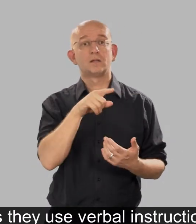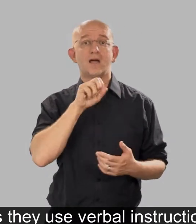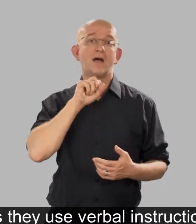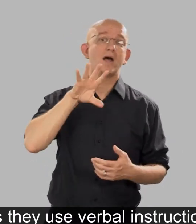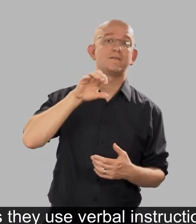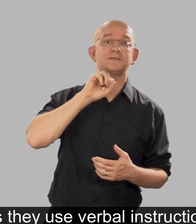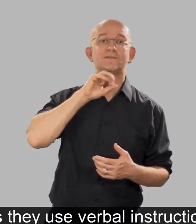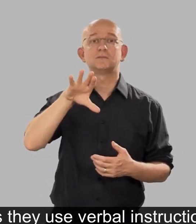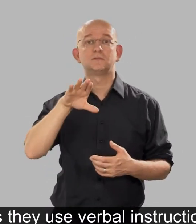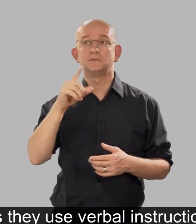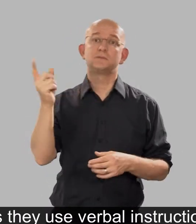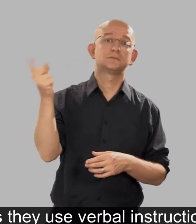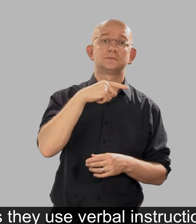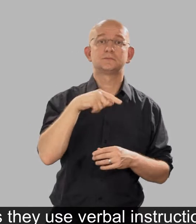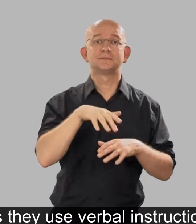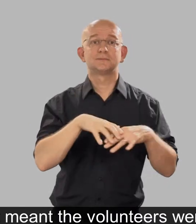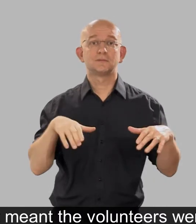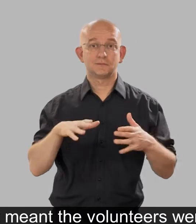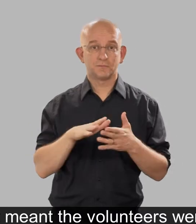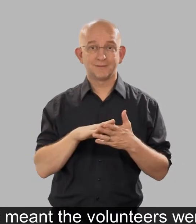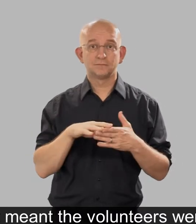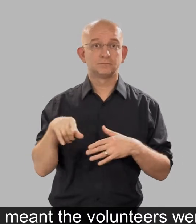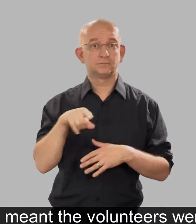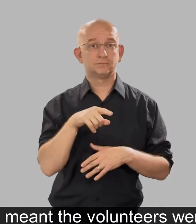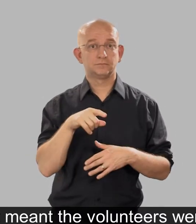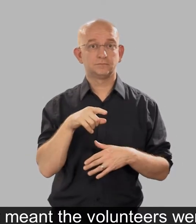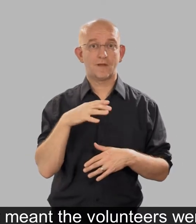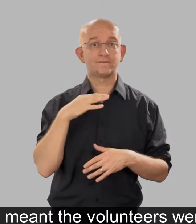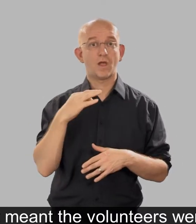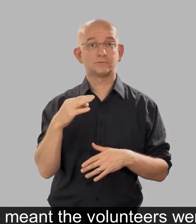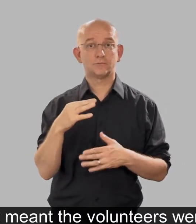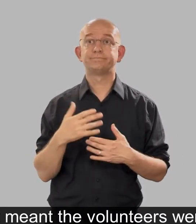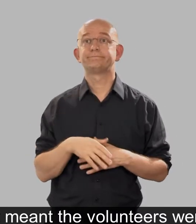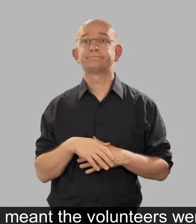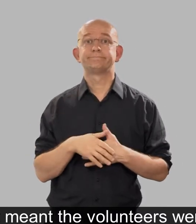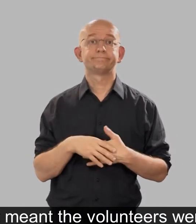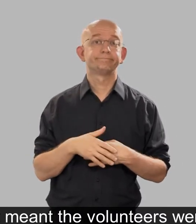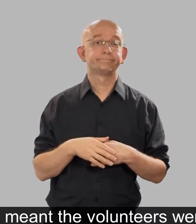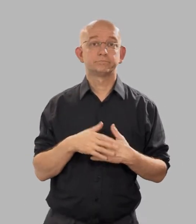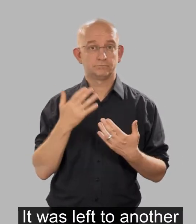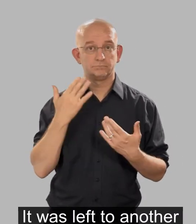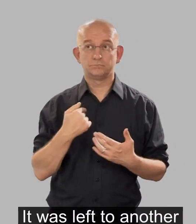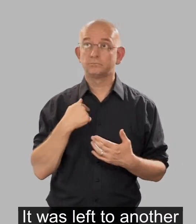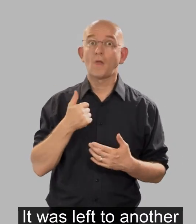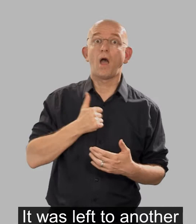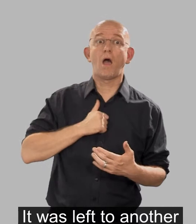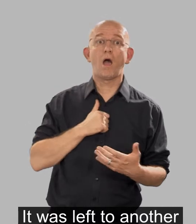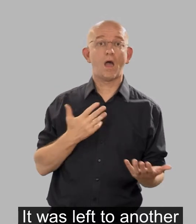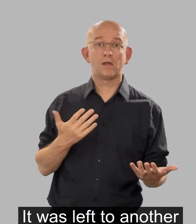As they used verbal instructions to approach the desk, it meant the volunteers were unaware they had been called. It